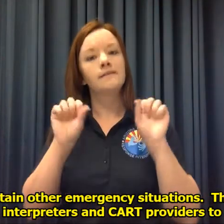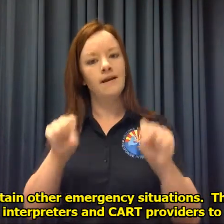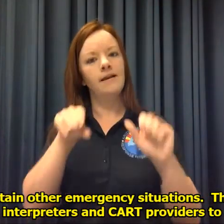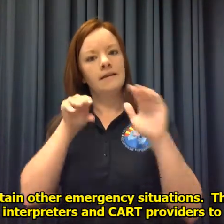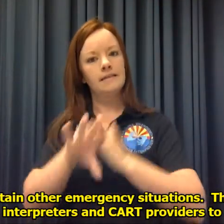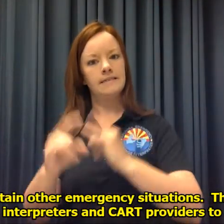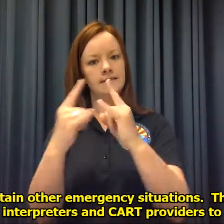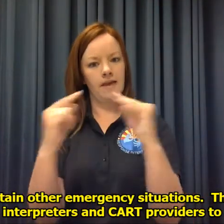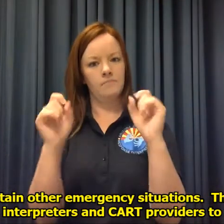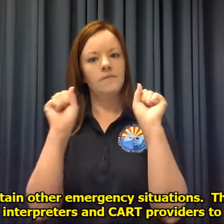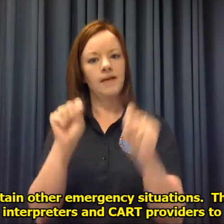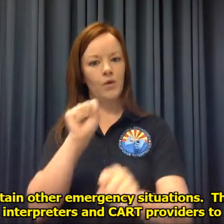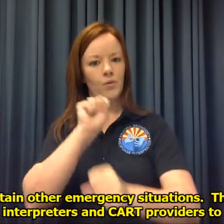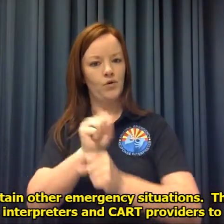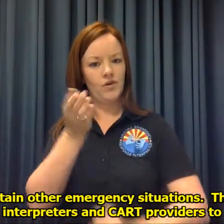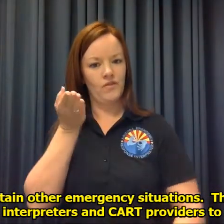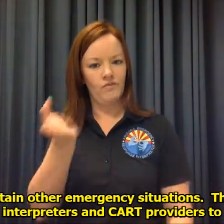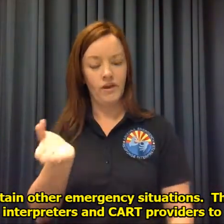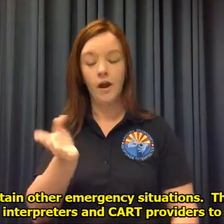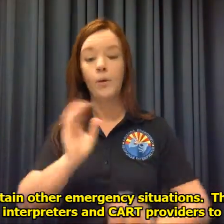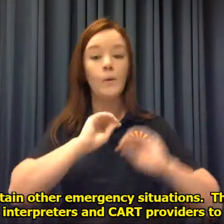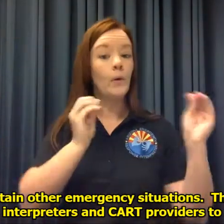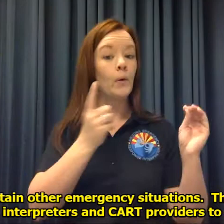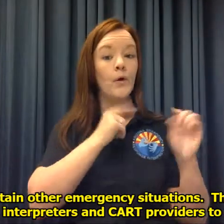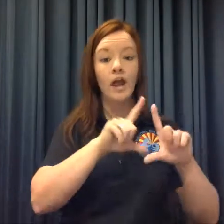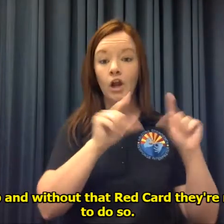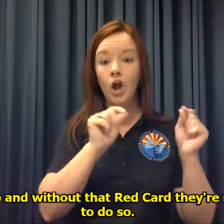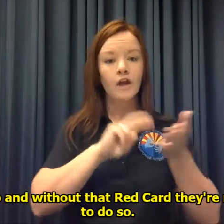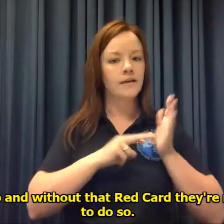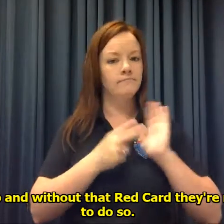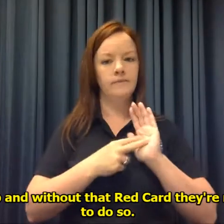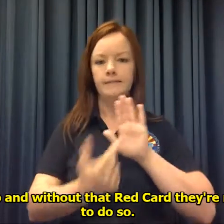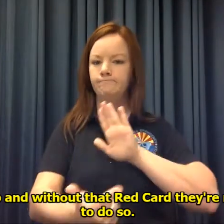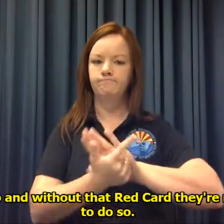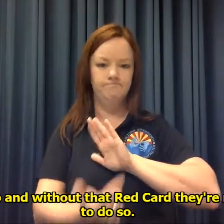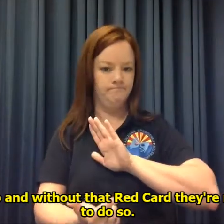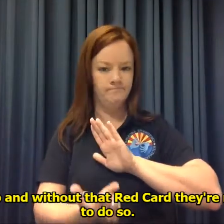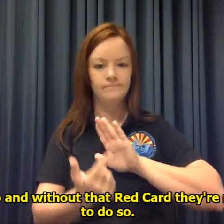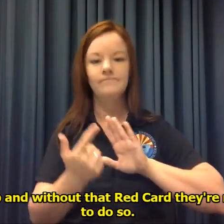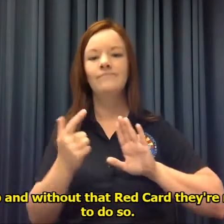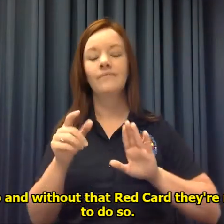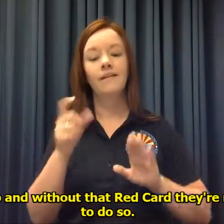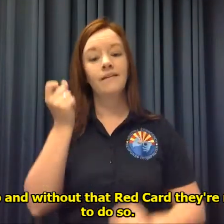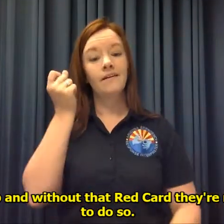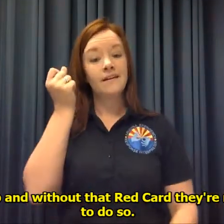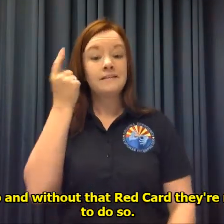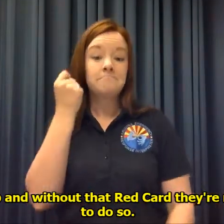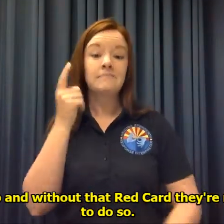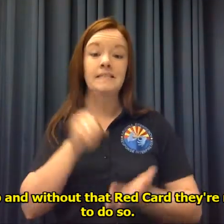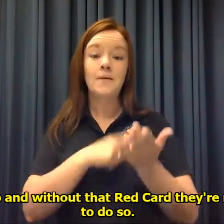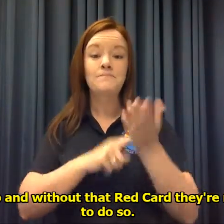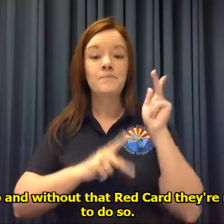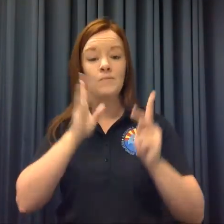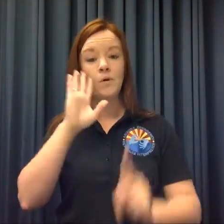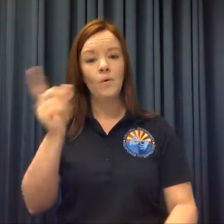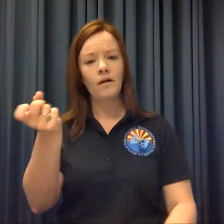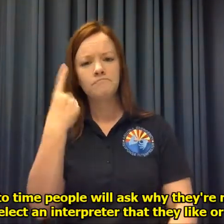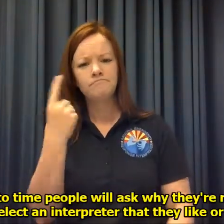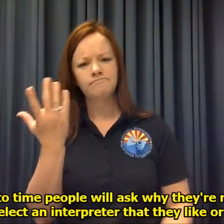That red card allows interpreters and CART providers to work in fire camp, and without that red card, they're not eligible to do so. From time to